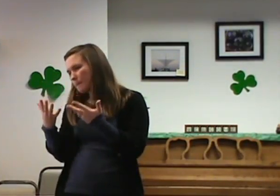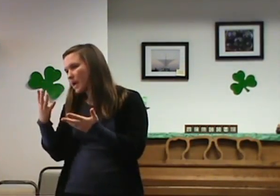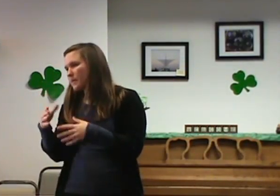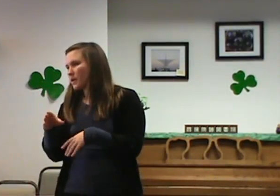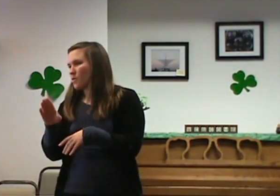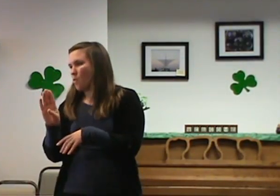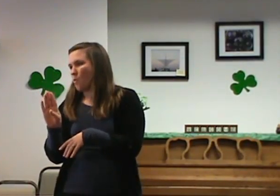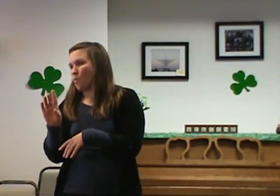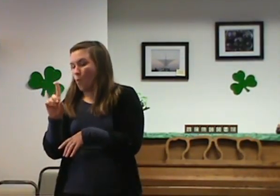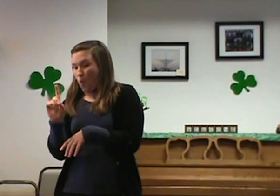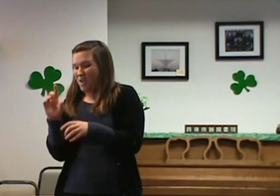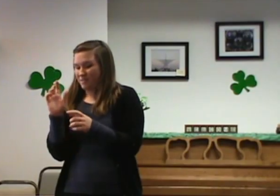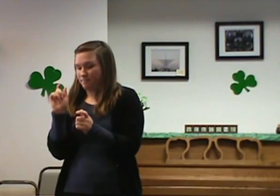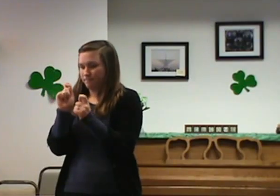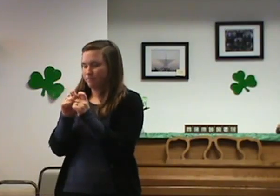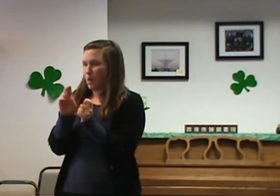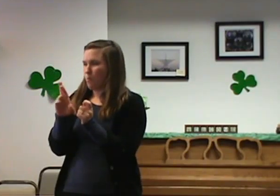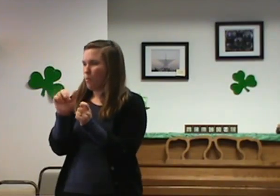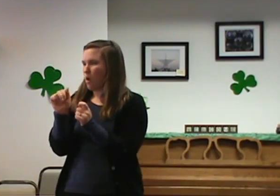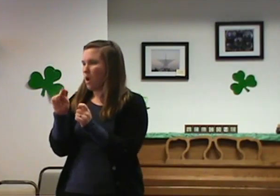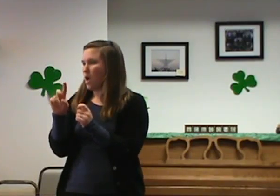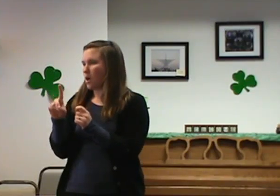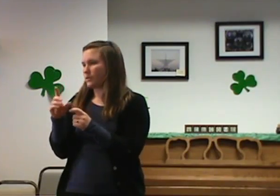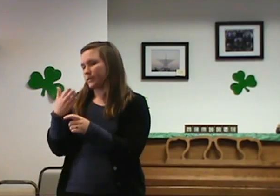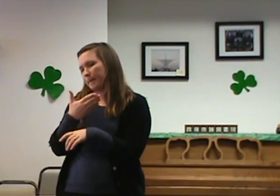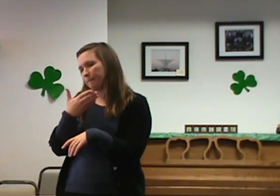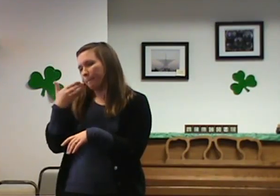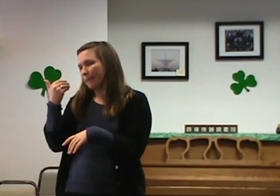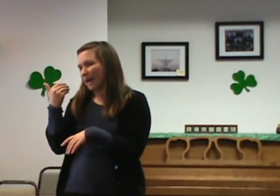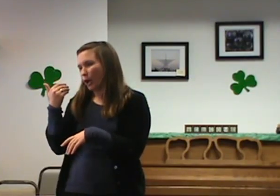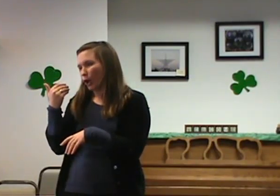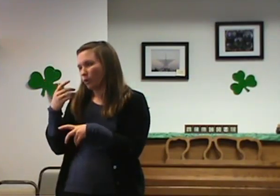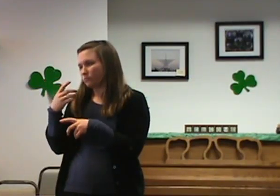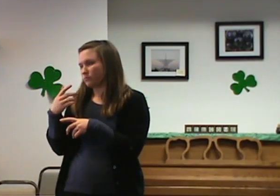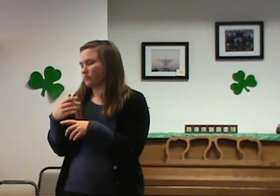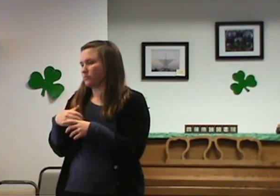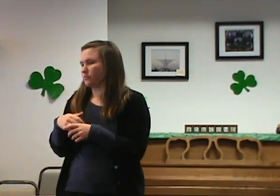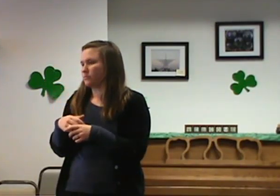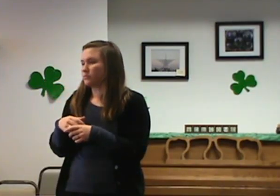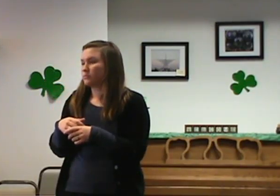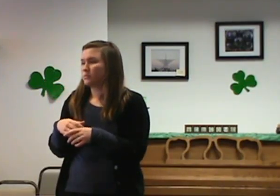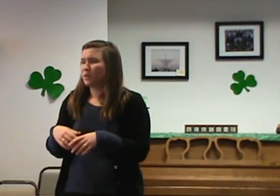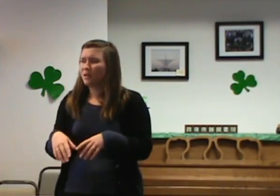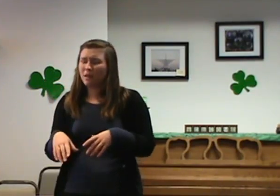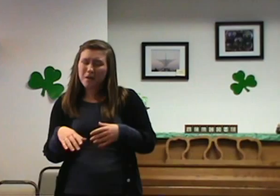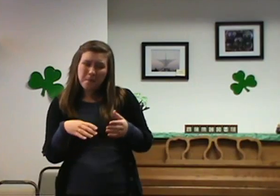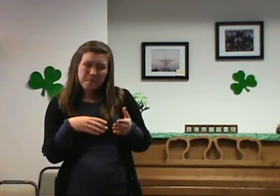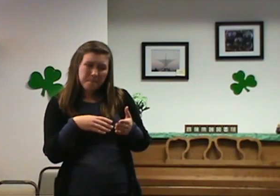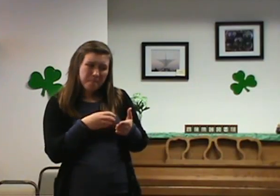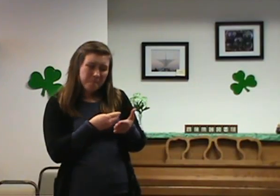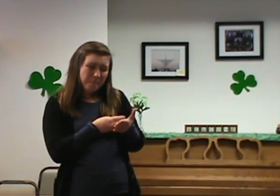particular kind. The buyer for that is in the St. Paul store, and sometimes I will call him and say, do